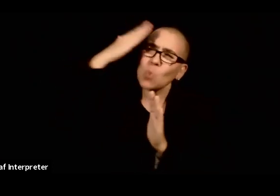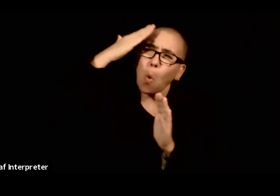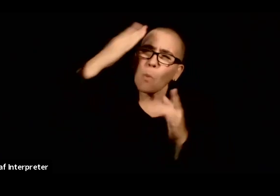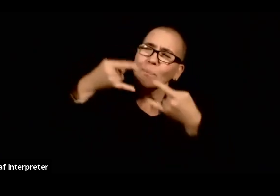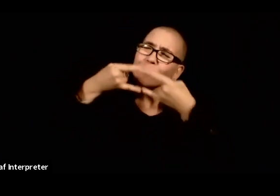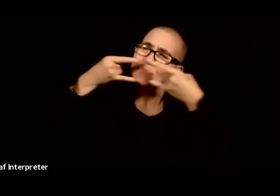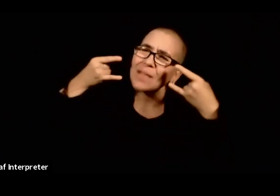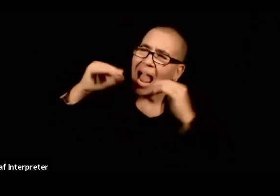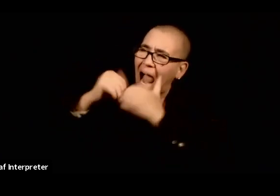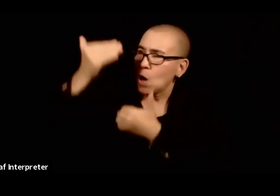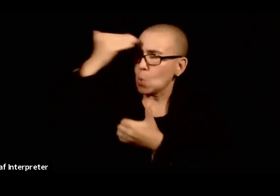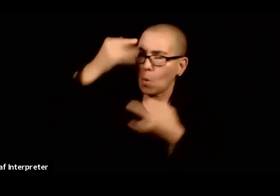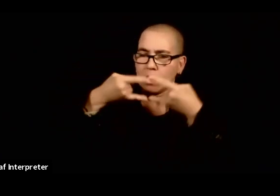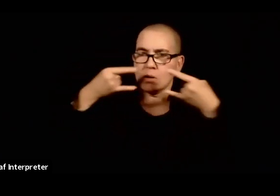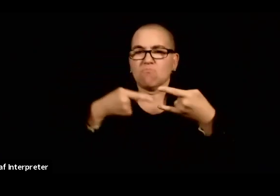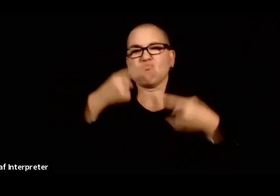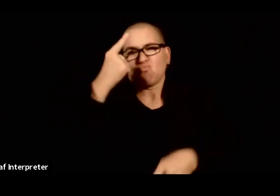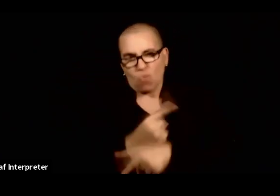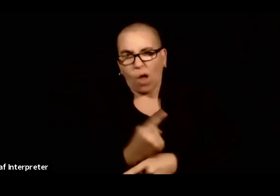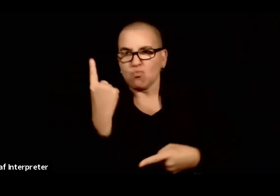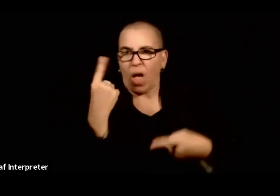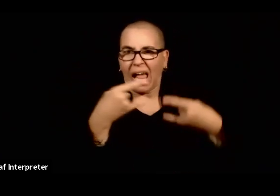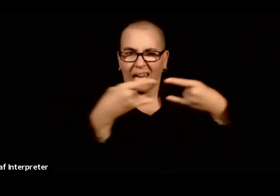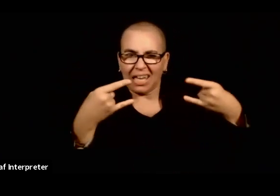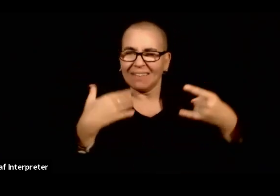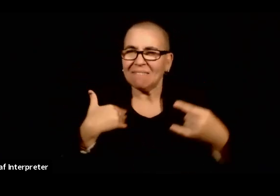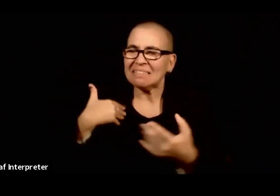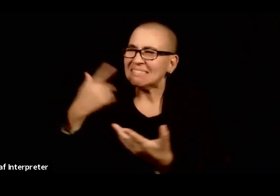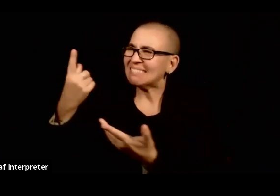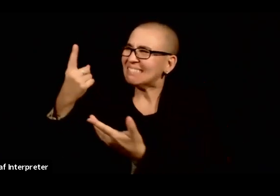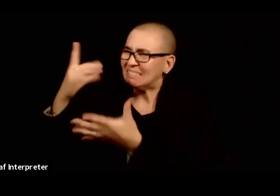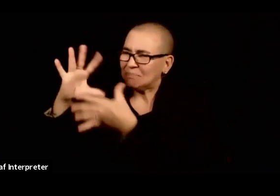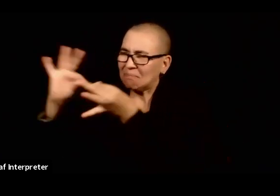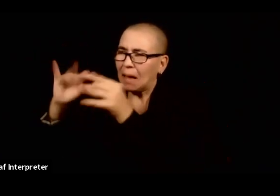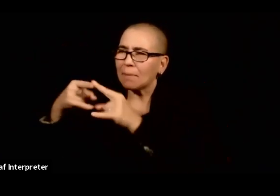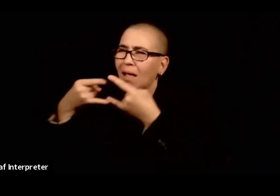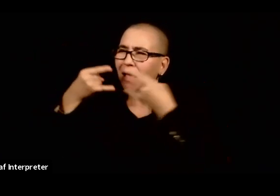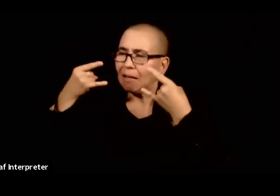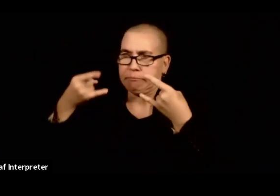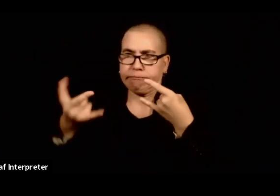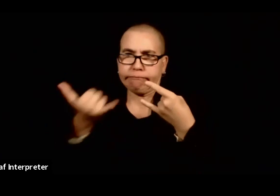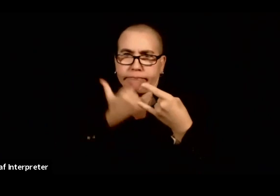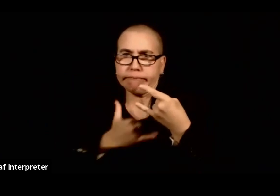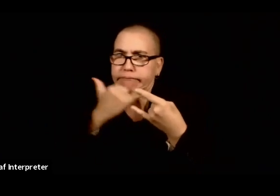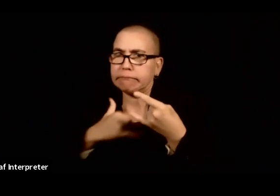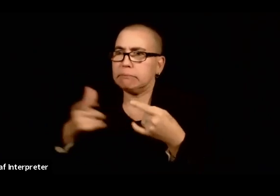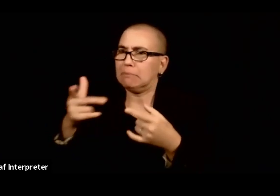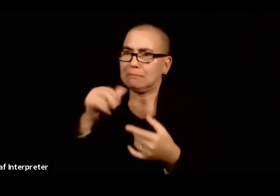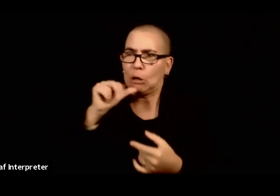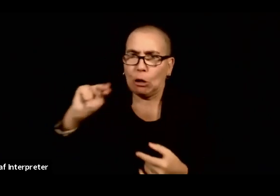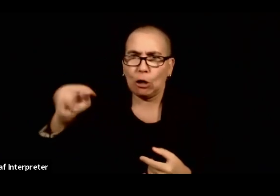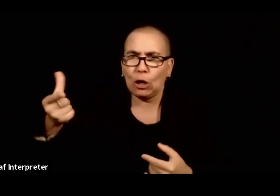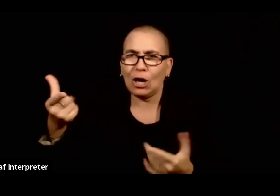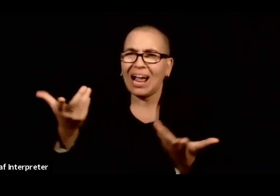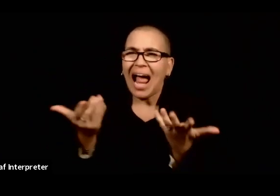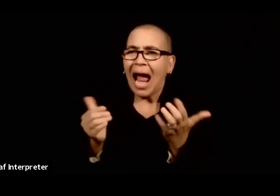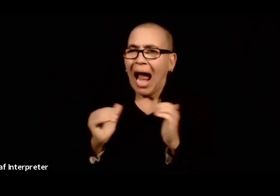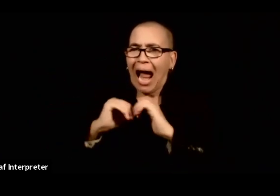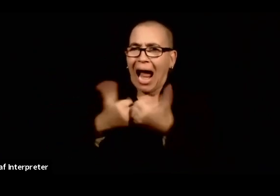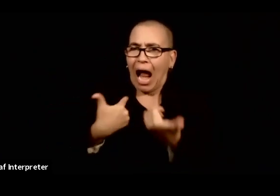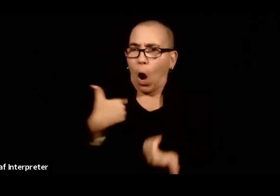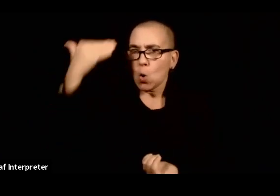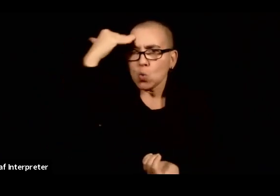on, gatherings being held, they're just meeting this week? How will we know if the mask mandate has worked?